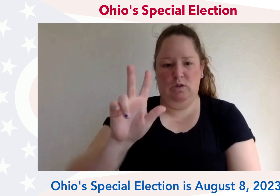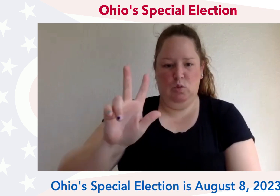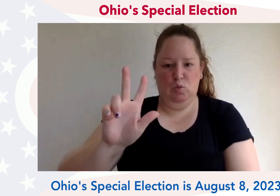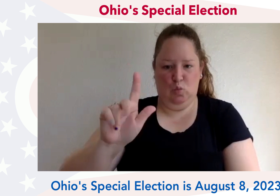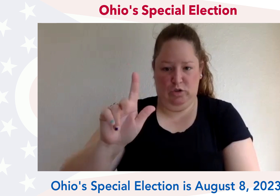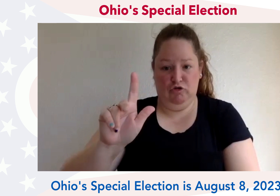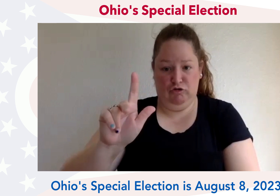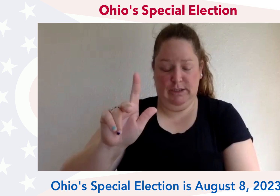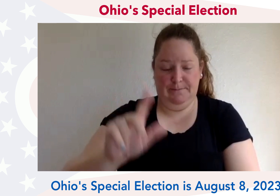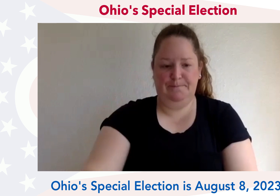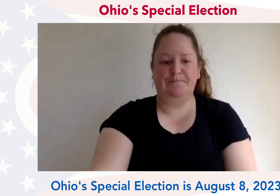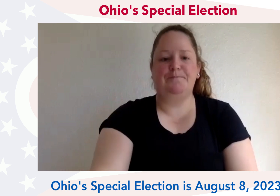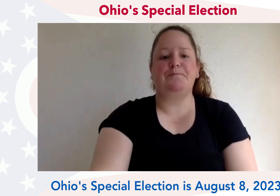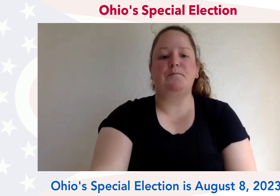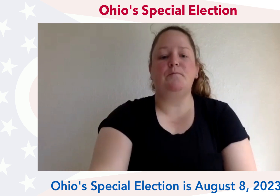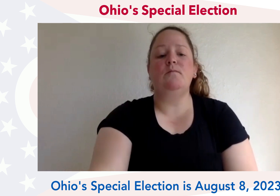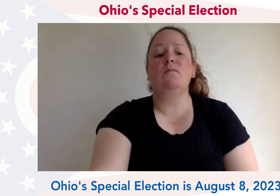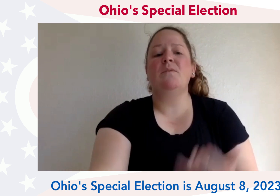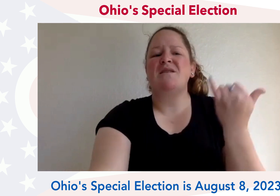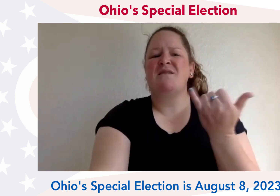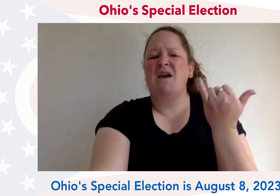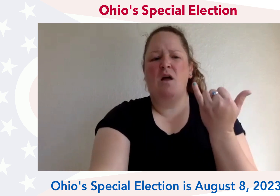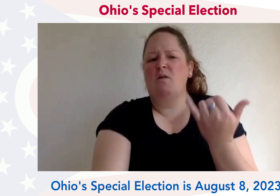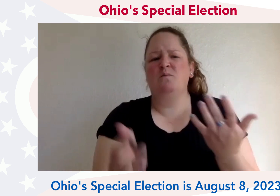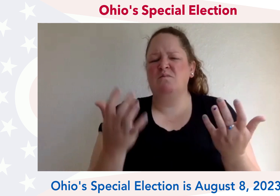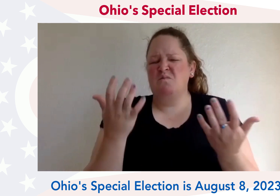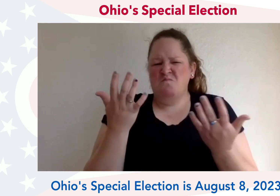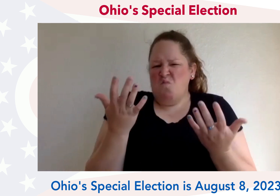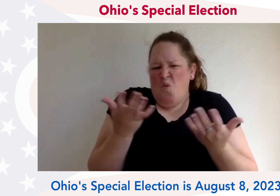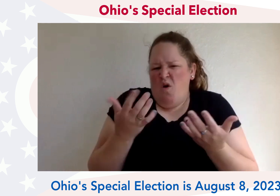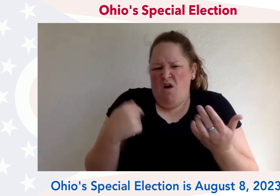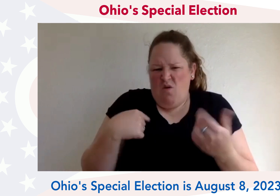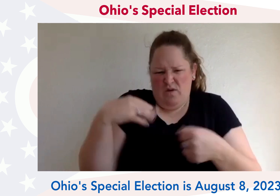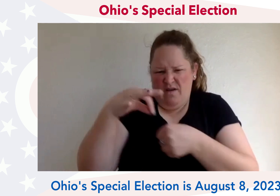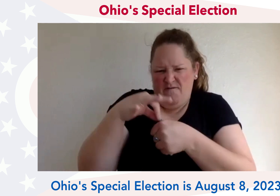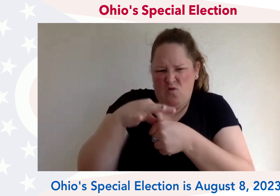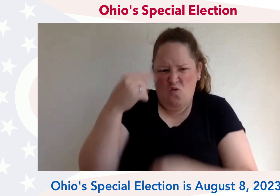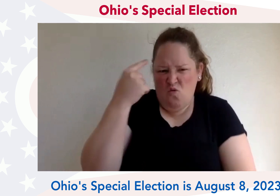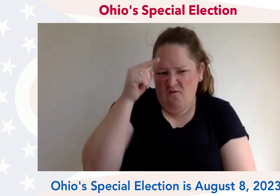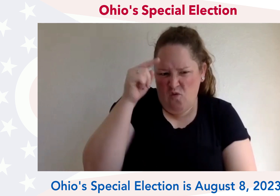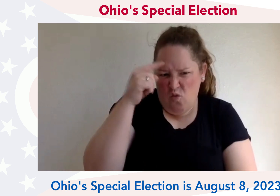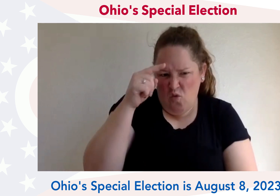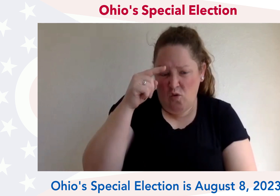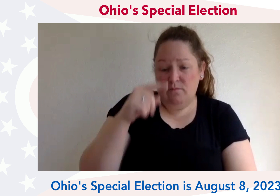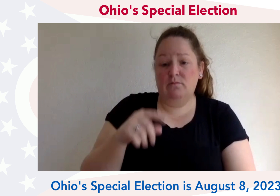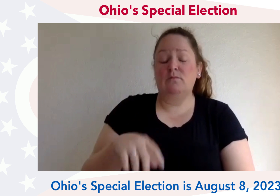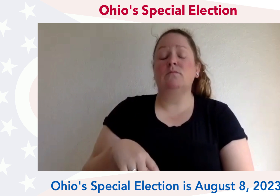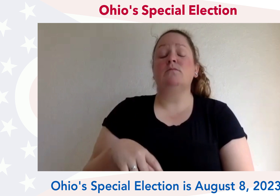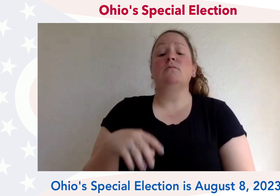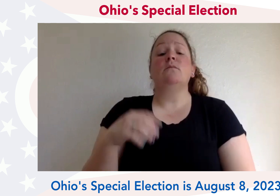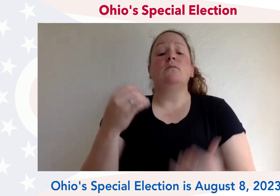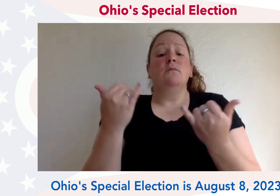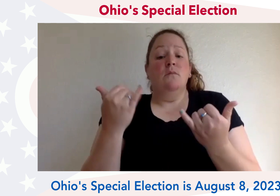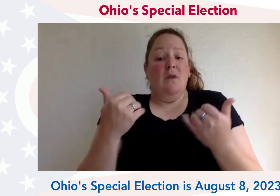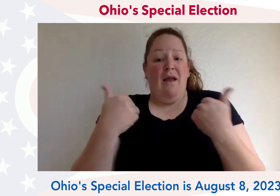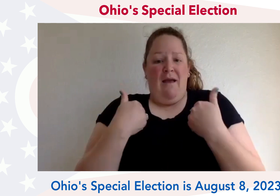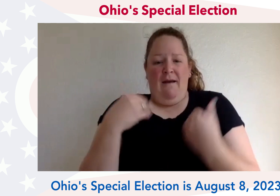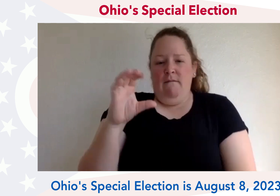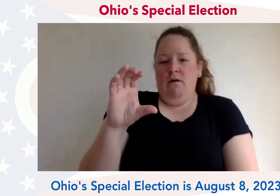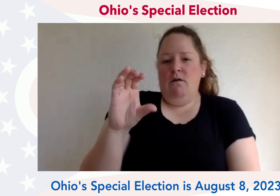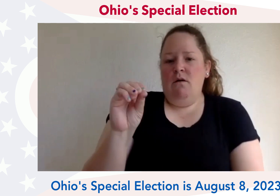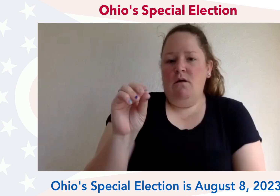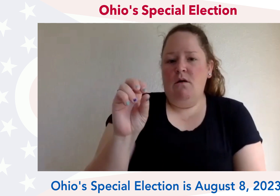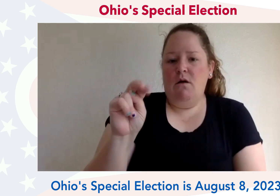8th, 2023. You may be wondering what we will be voting on during this August